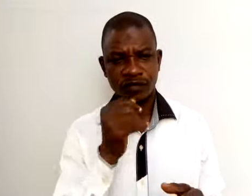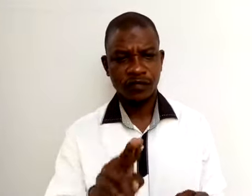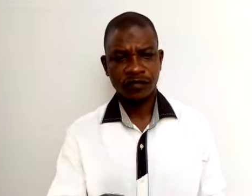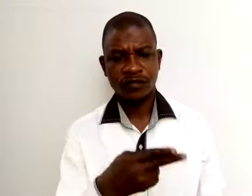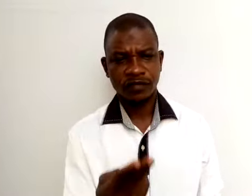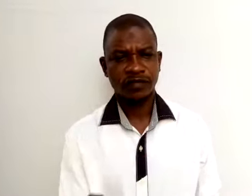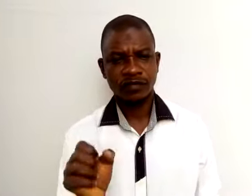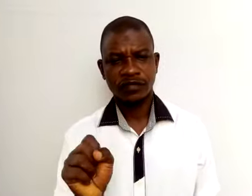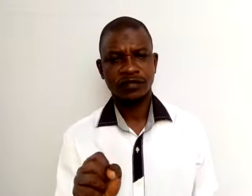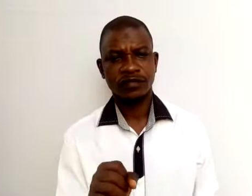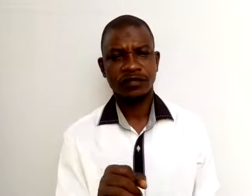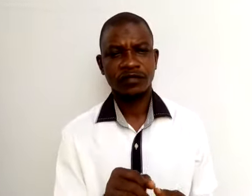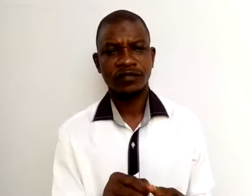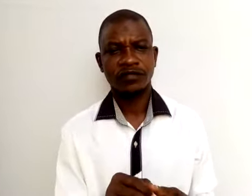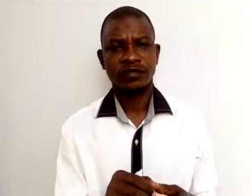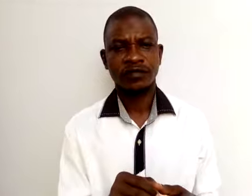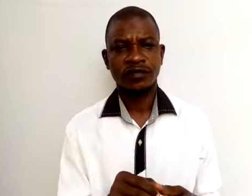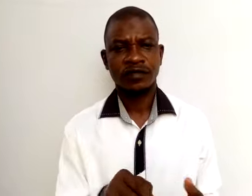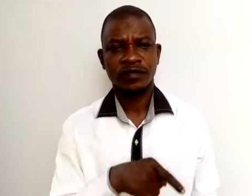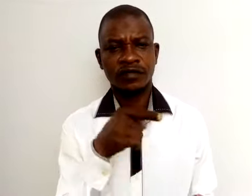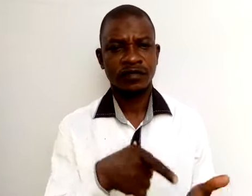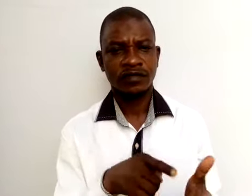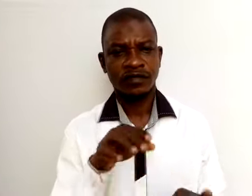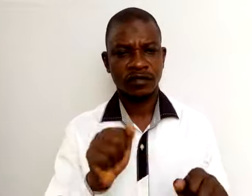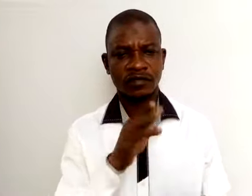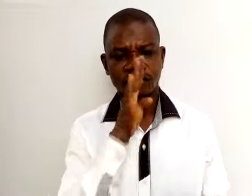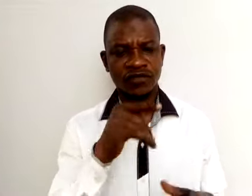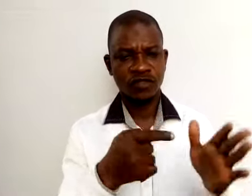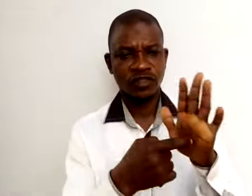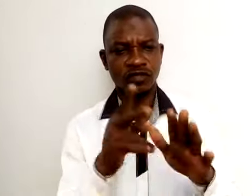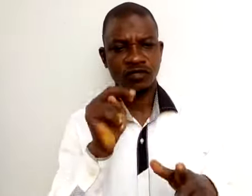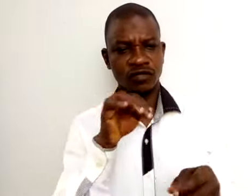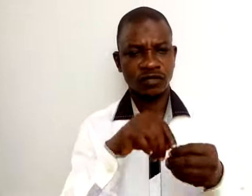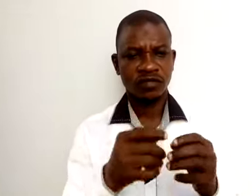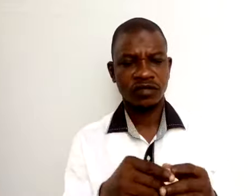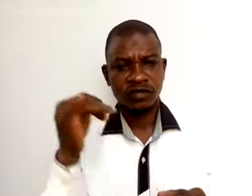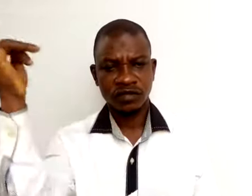falls. This can be shown in the diagram below.